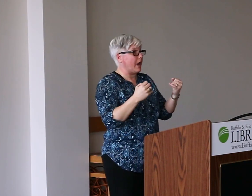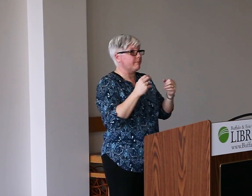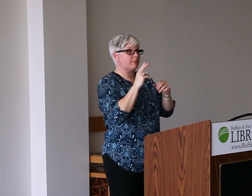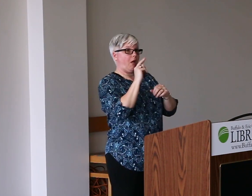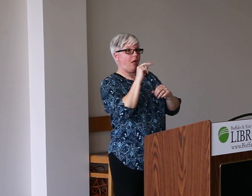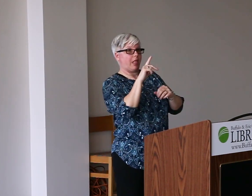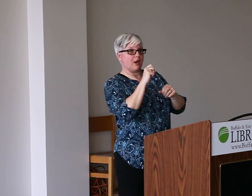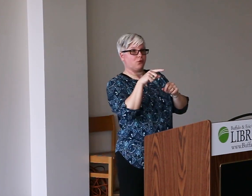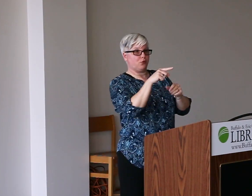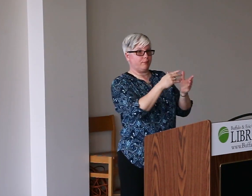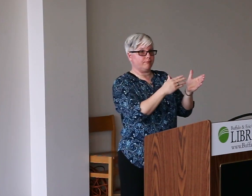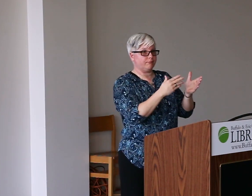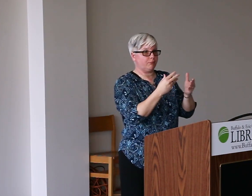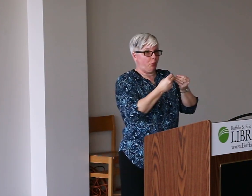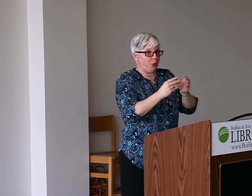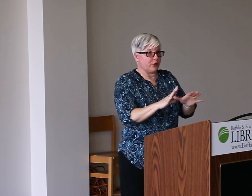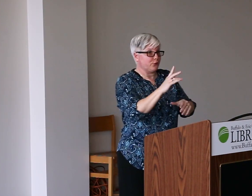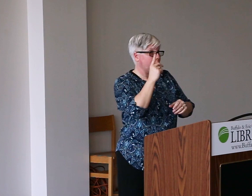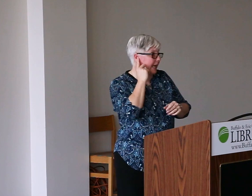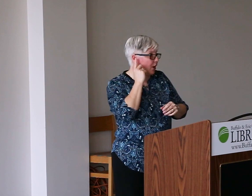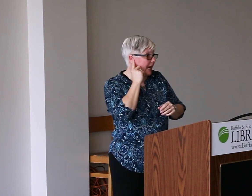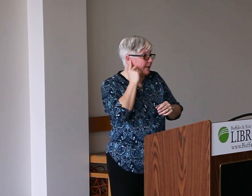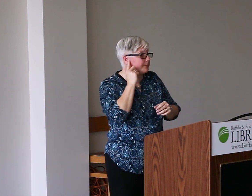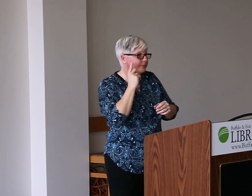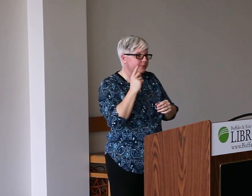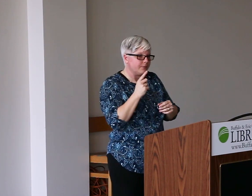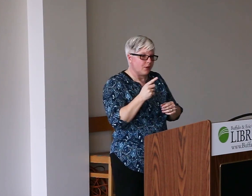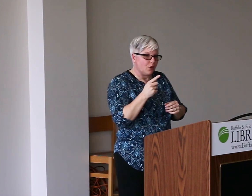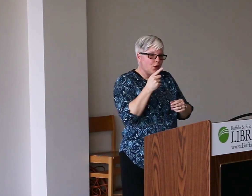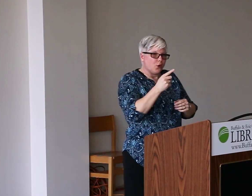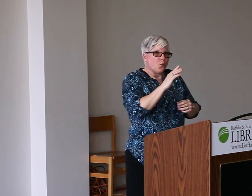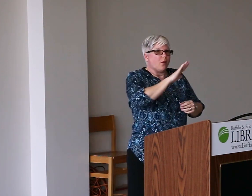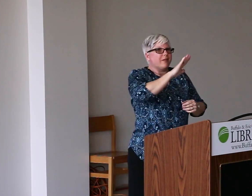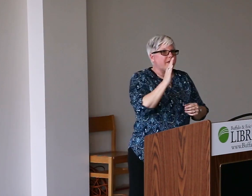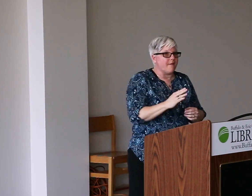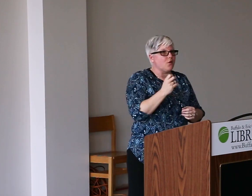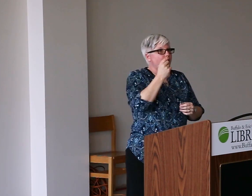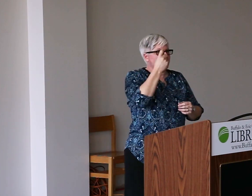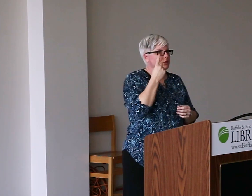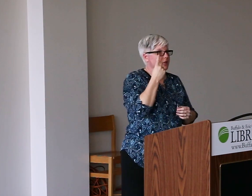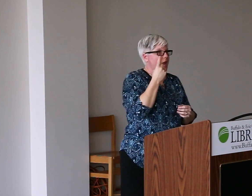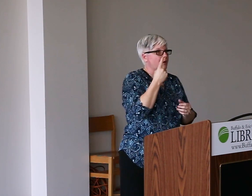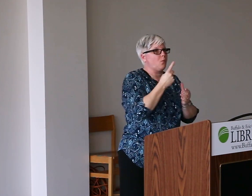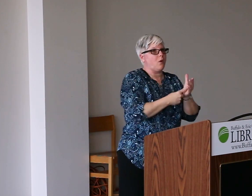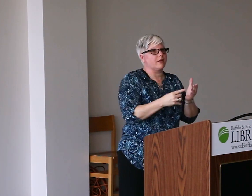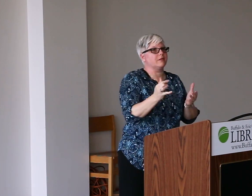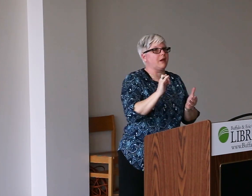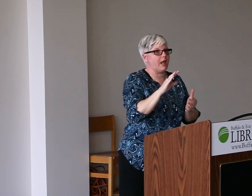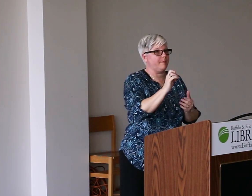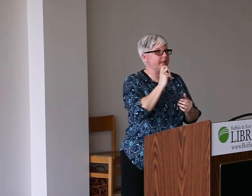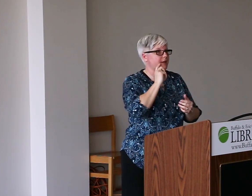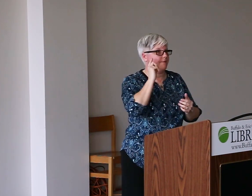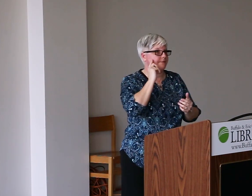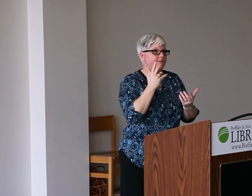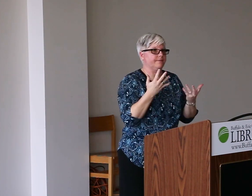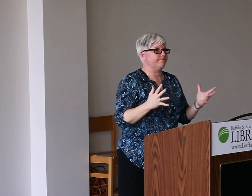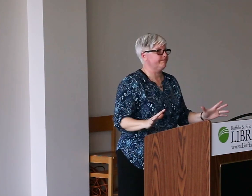The bottom line, unless you lose your hearing, you will never understand what it's like to be